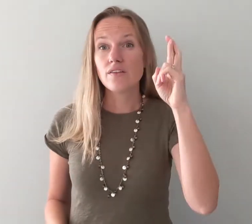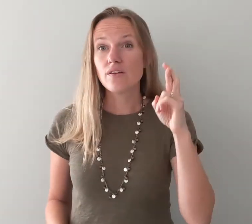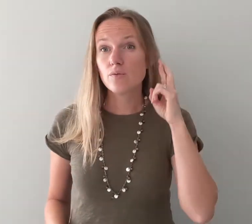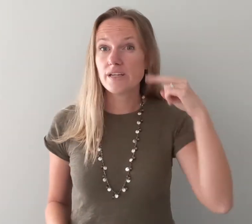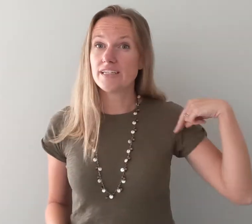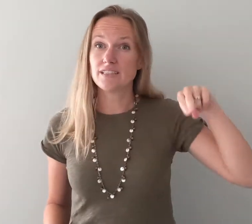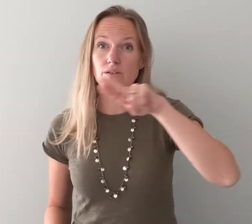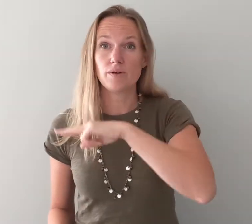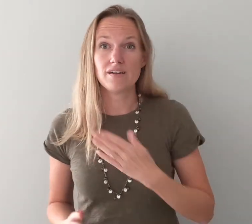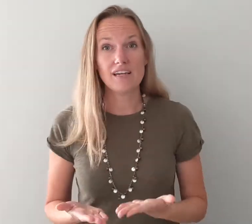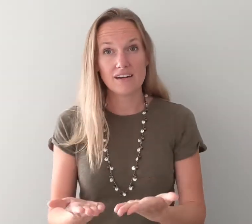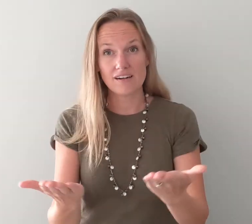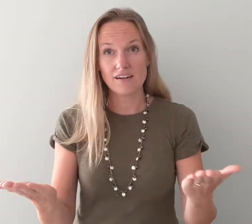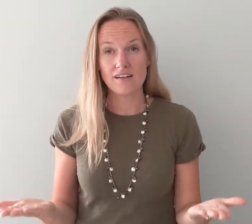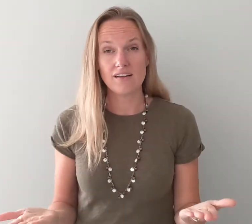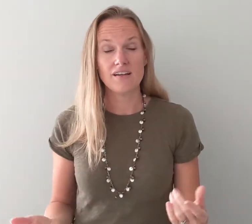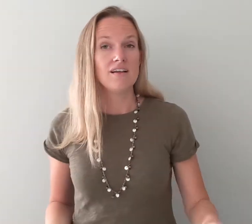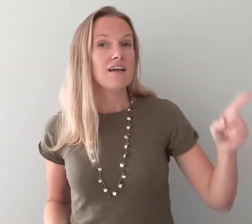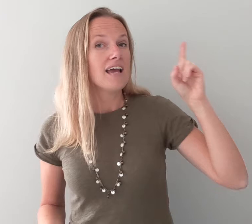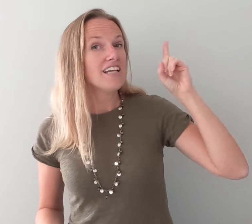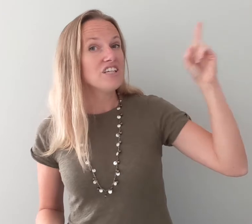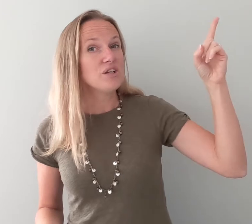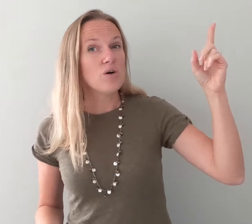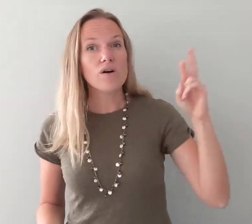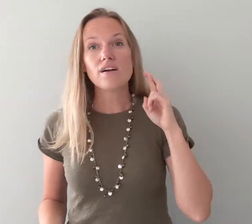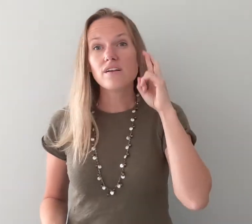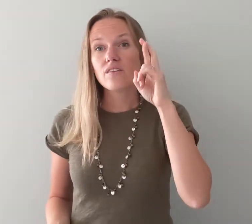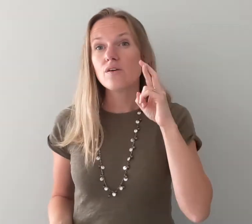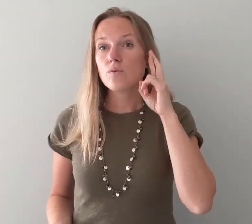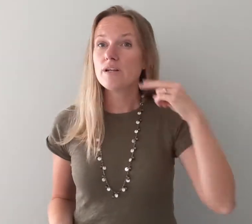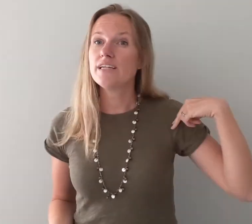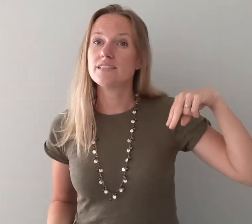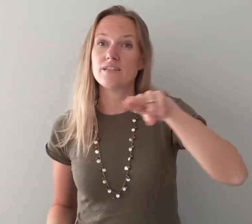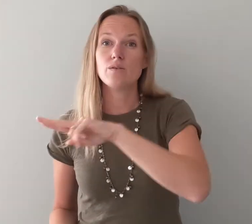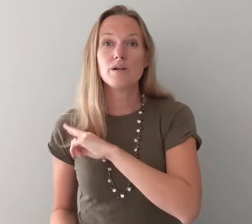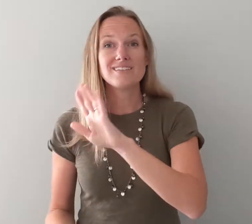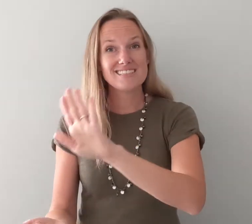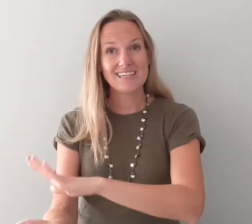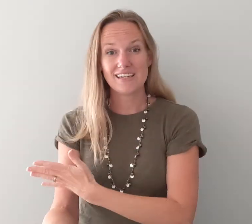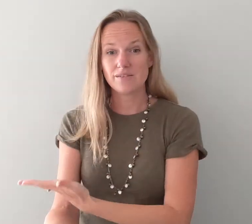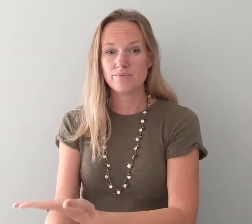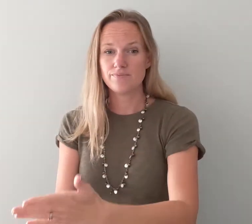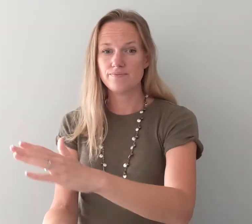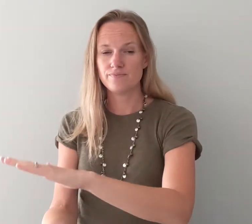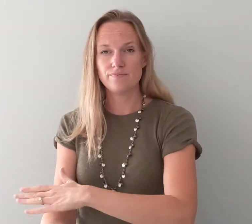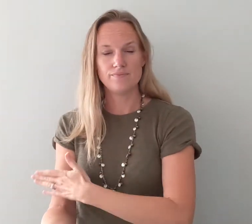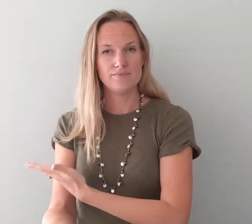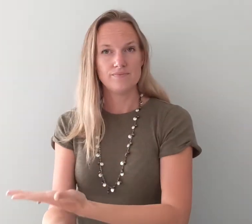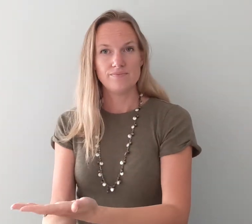the reason we're here, and you're the reason we're singing.